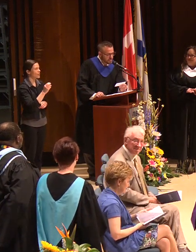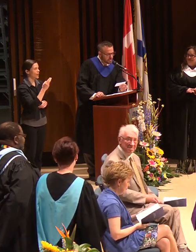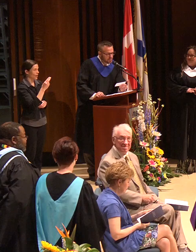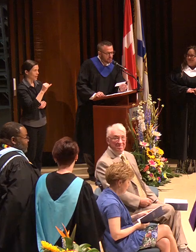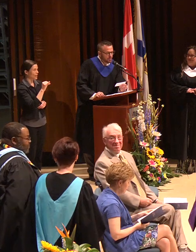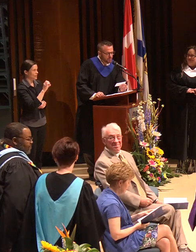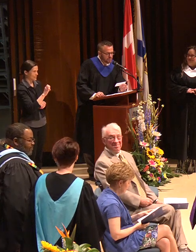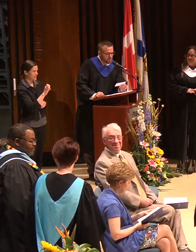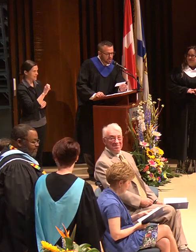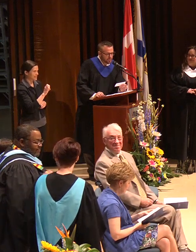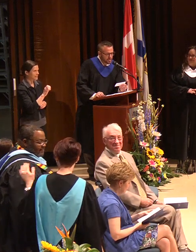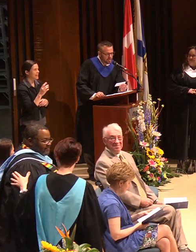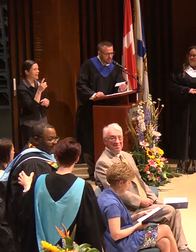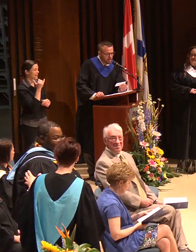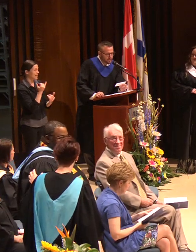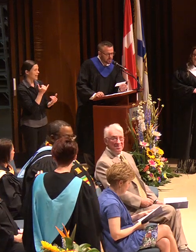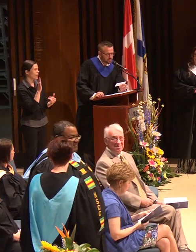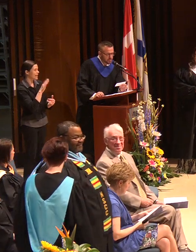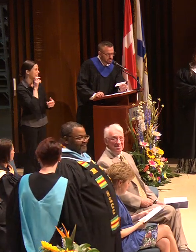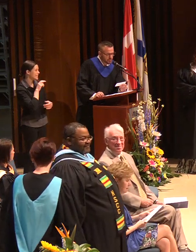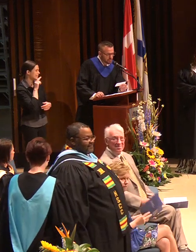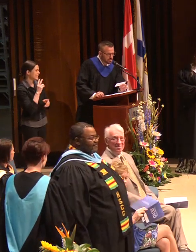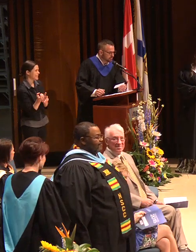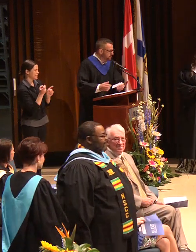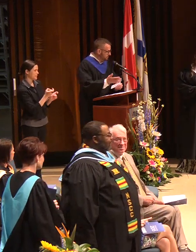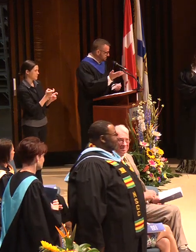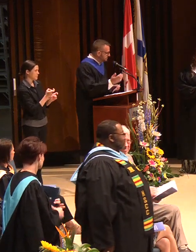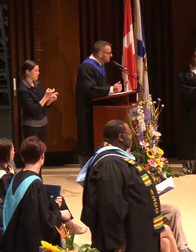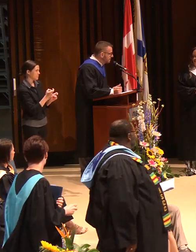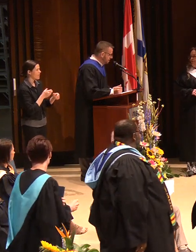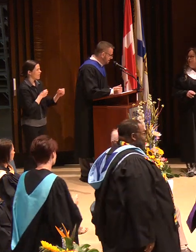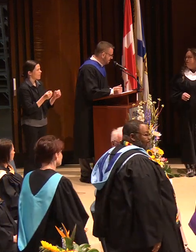Carrie Diggs, with the Certificate in Office Administration.